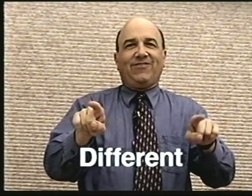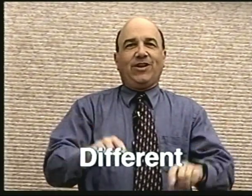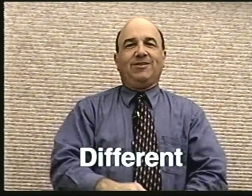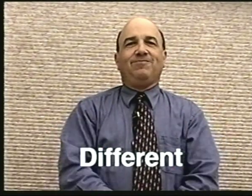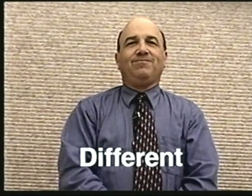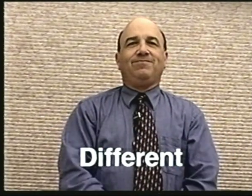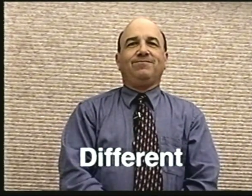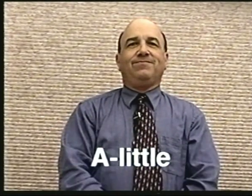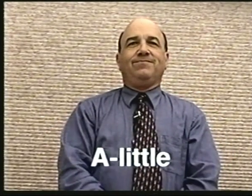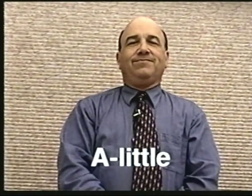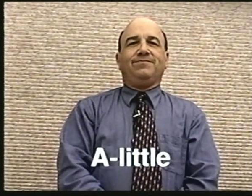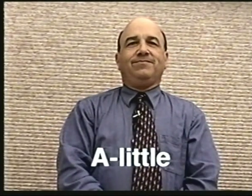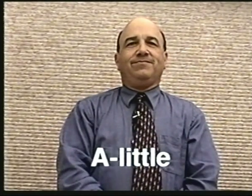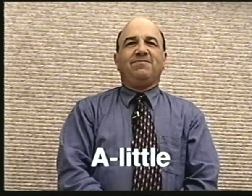different.